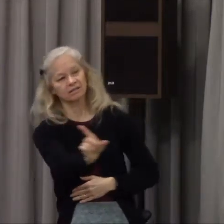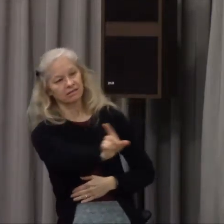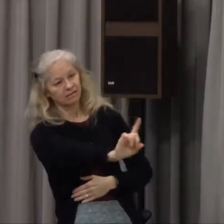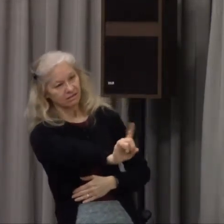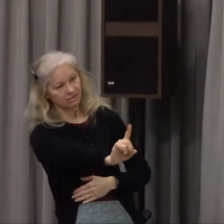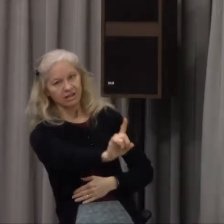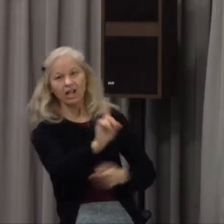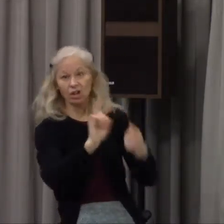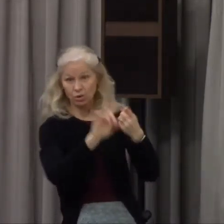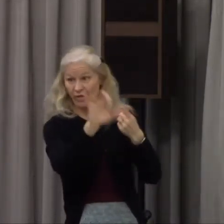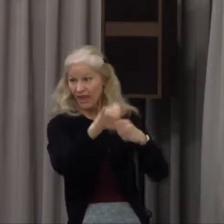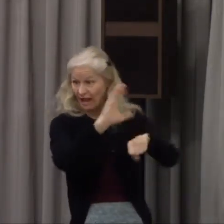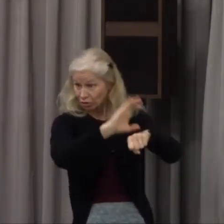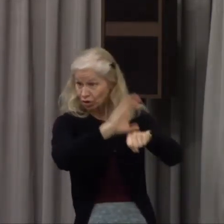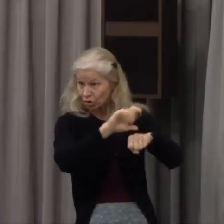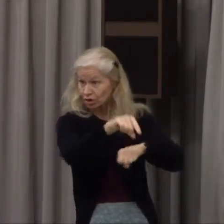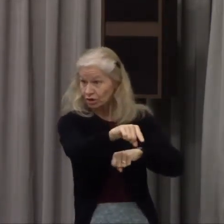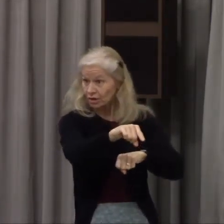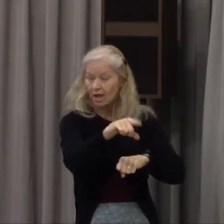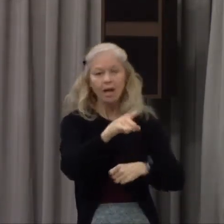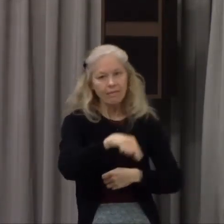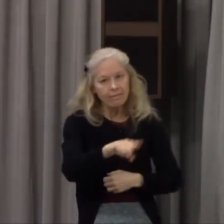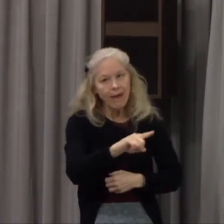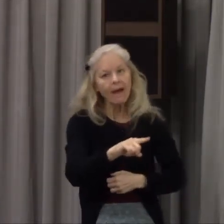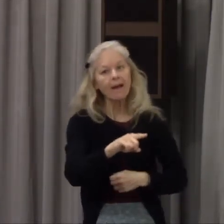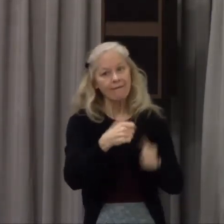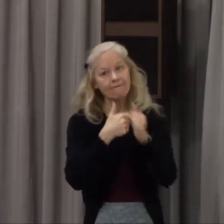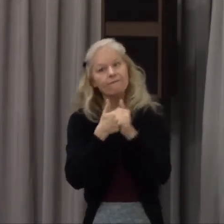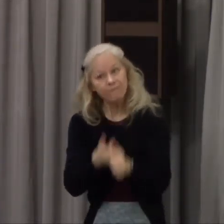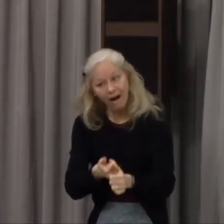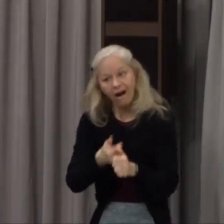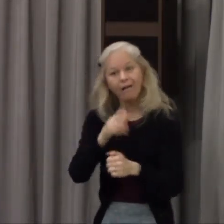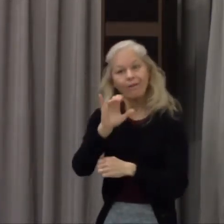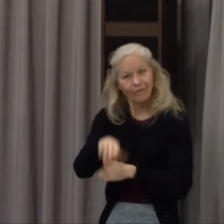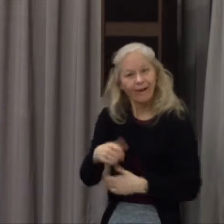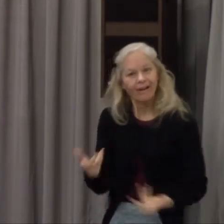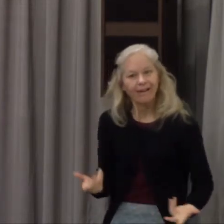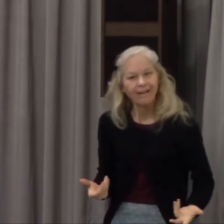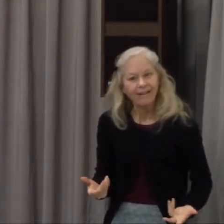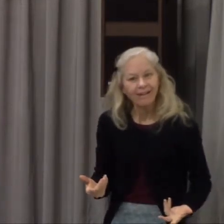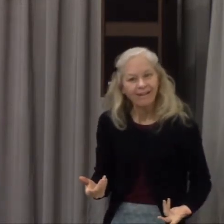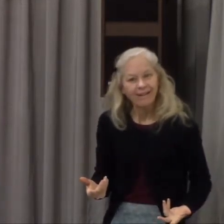what was the doctrine of the Nicolaitans? That was basically this. Well, you're saved.